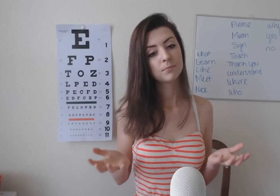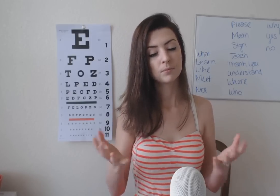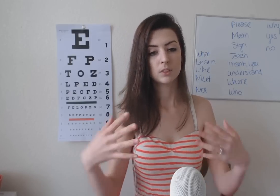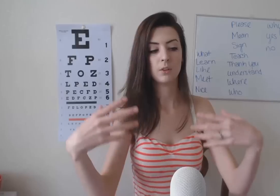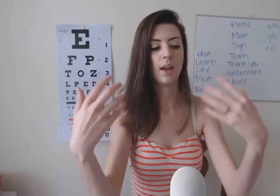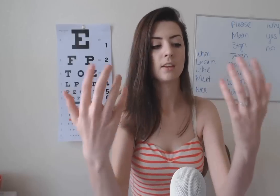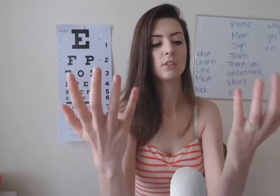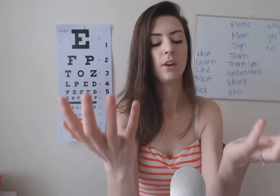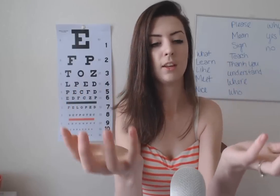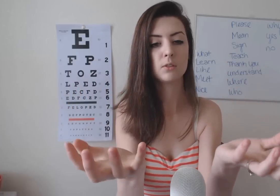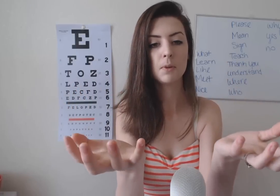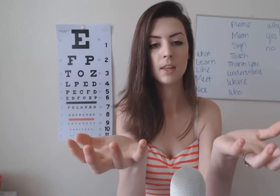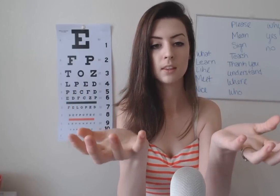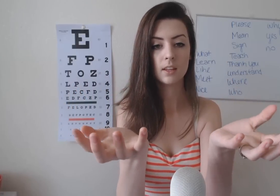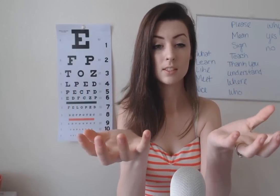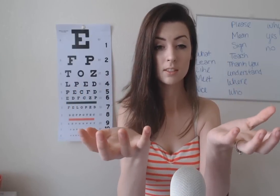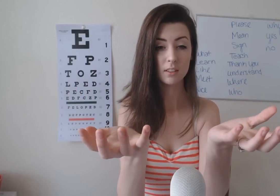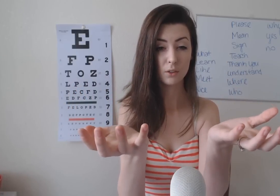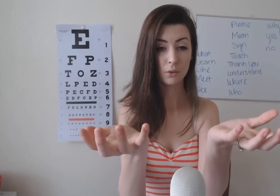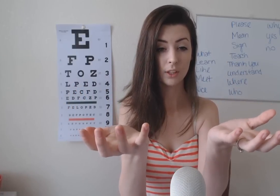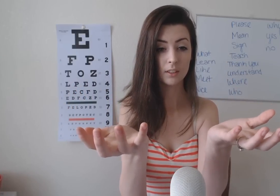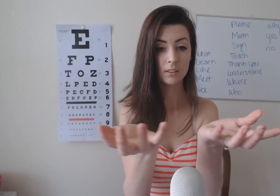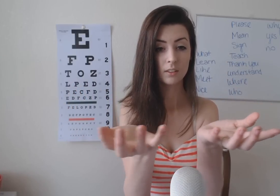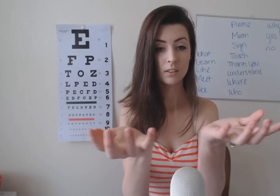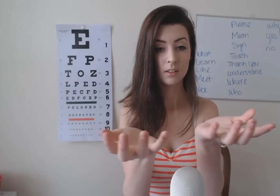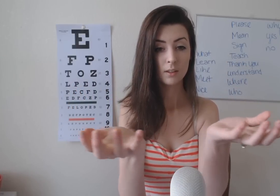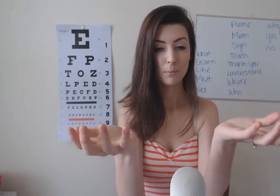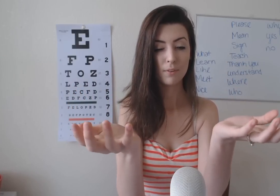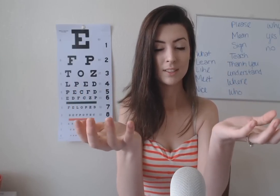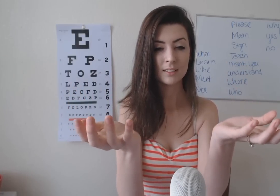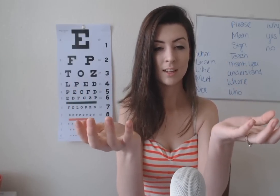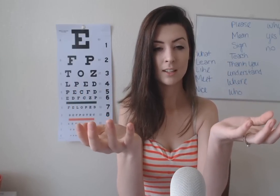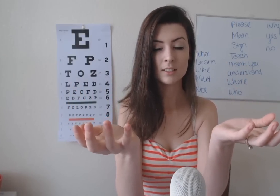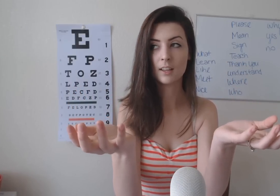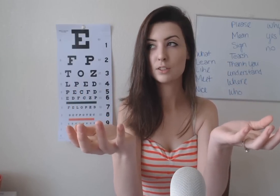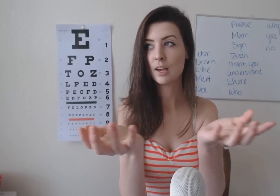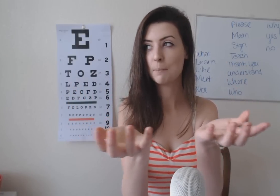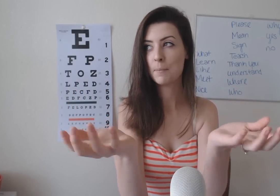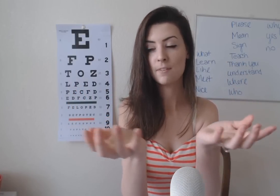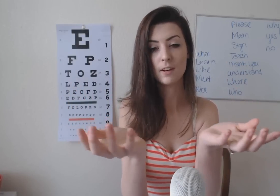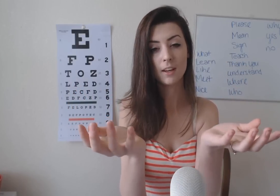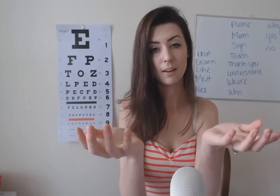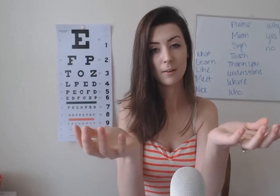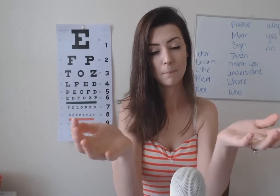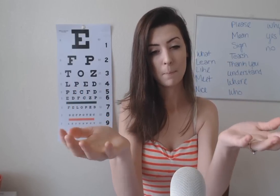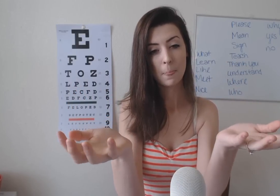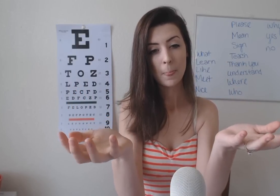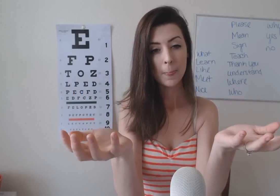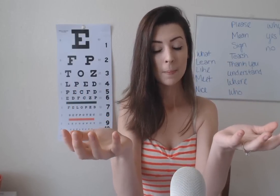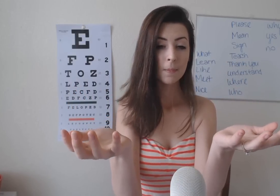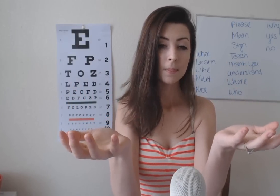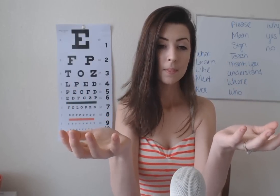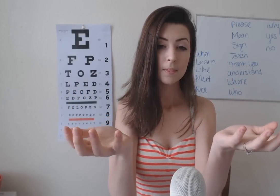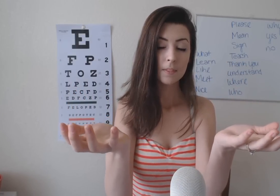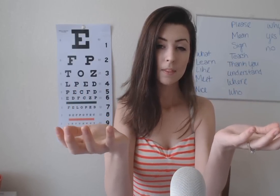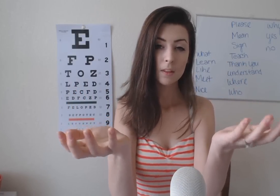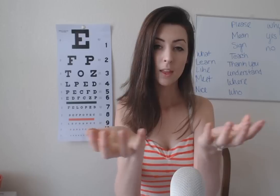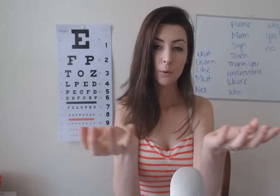So yeah, so your hands will be like this. You go like, move it side to side, just kind of pivoting it. Like